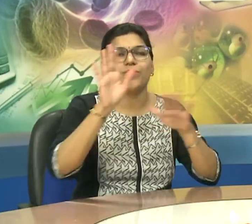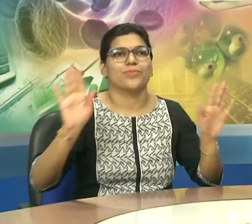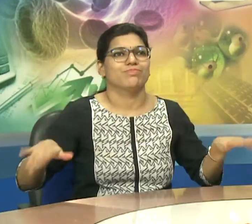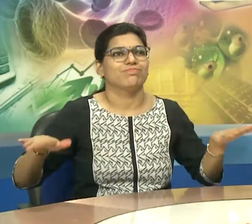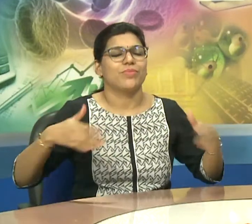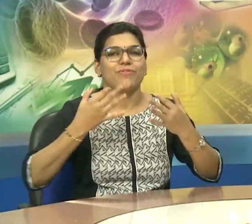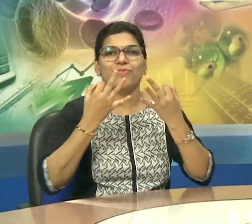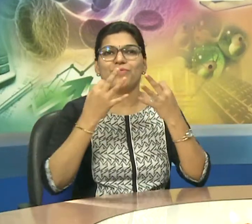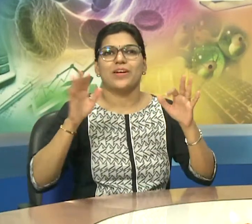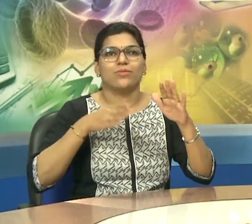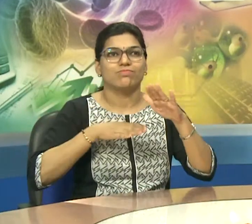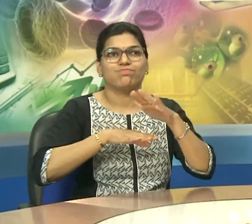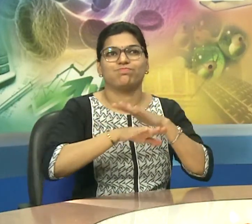Winging its way.